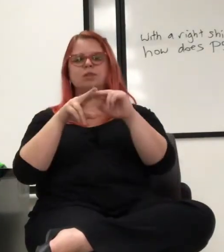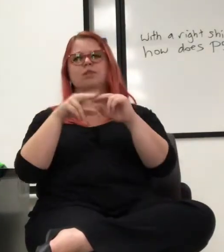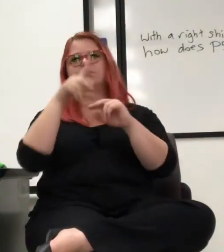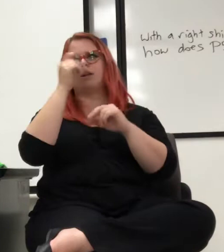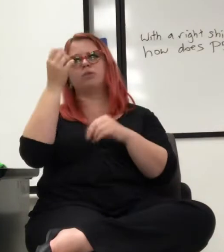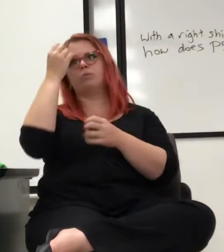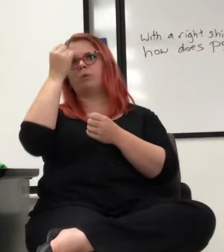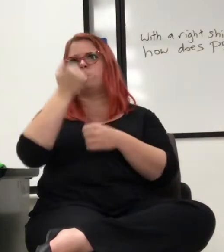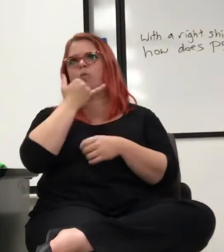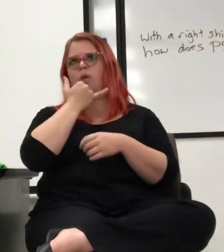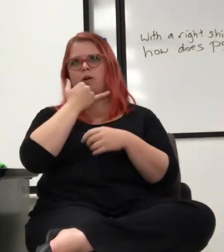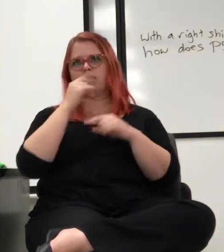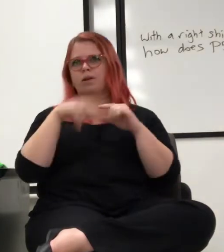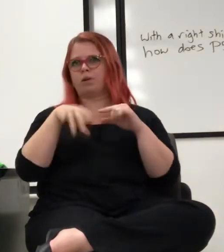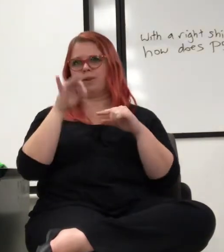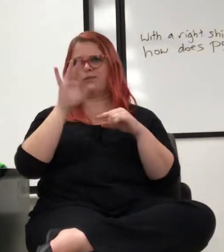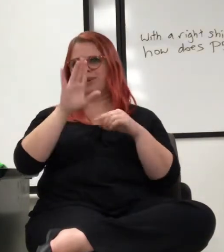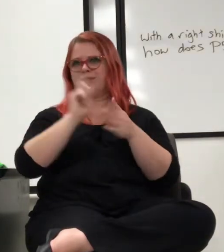can't find it in your notes.